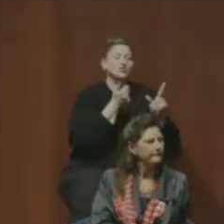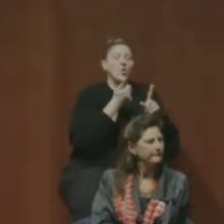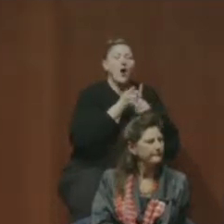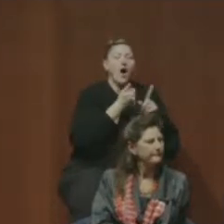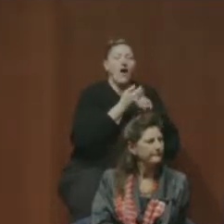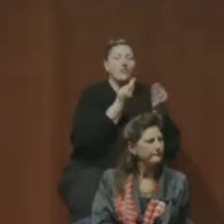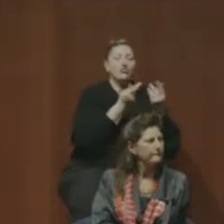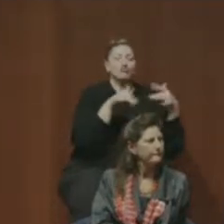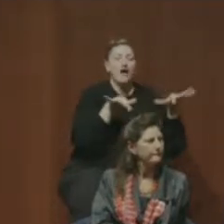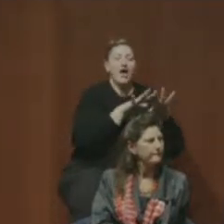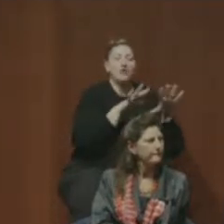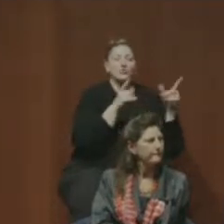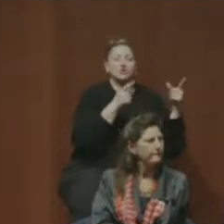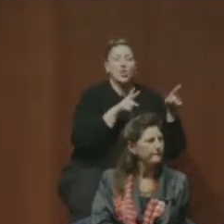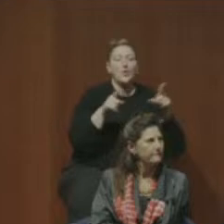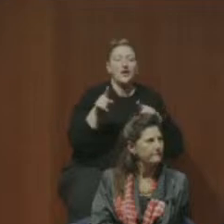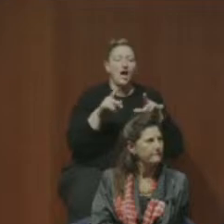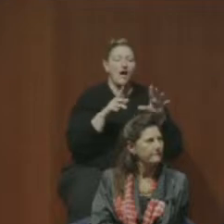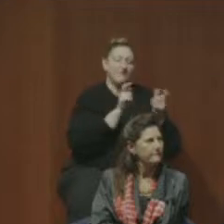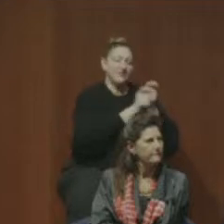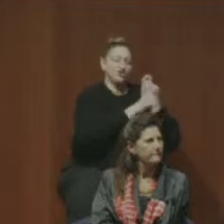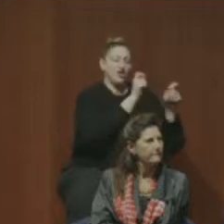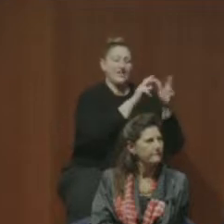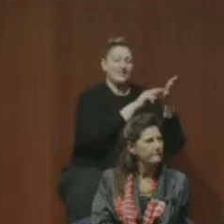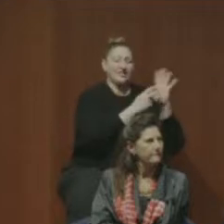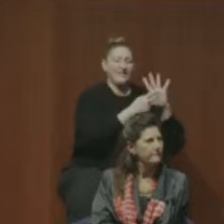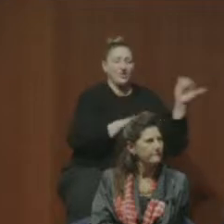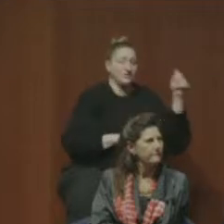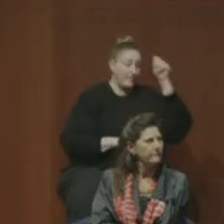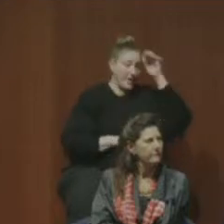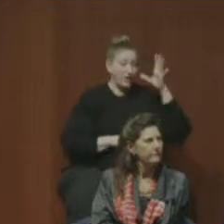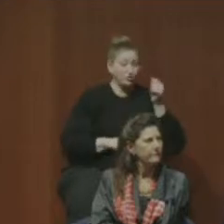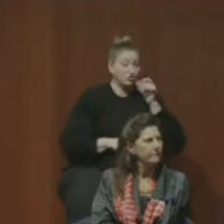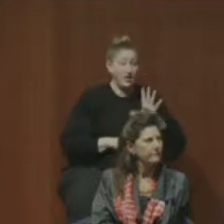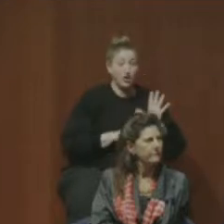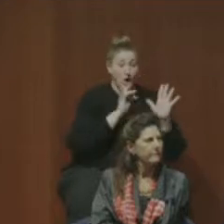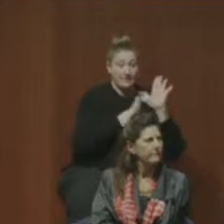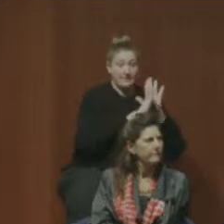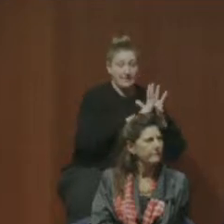you're talking about of changing definitions about gender identity.